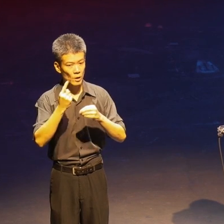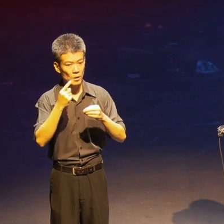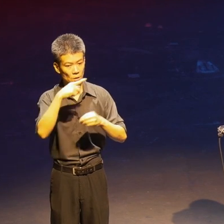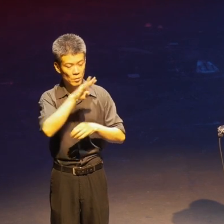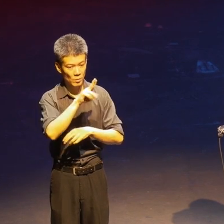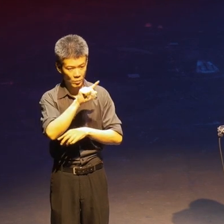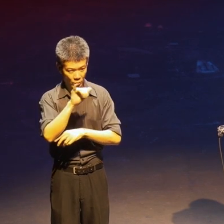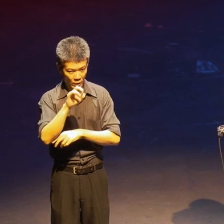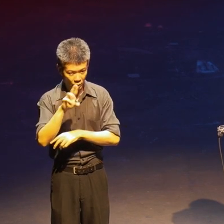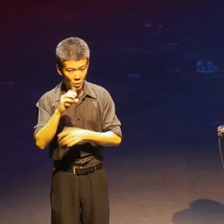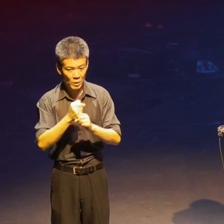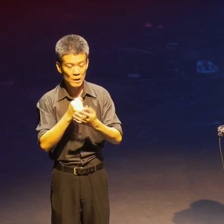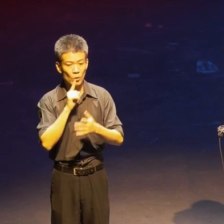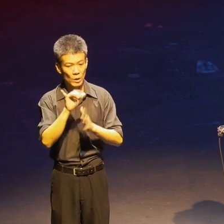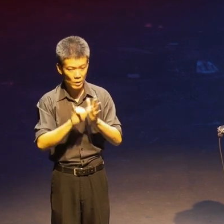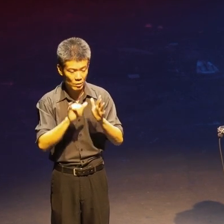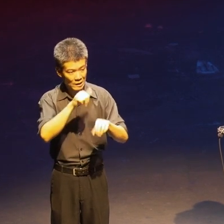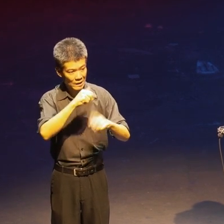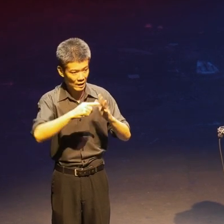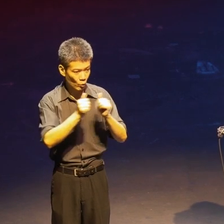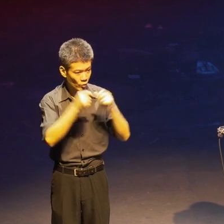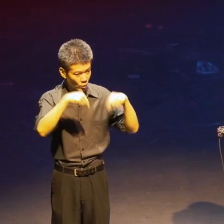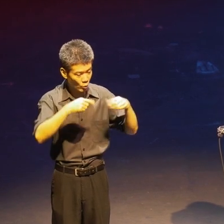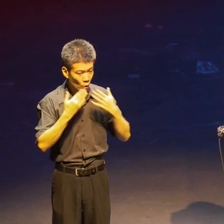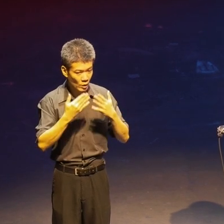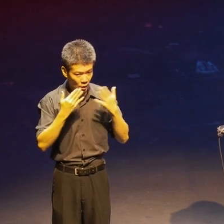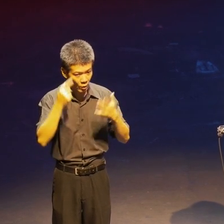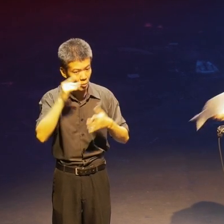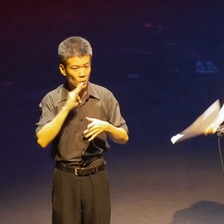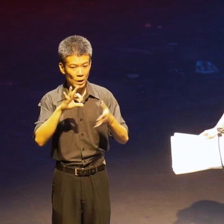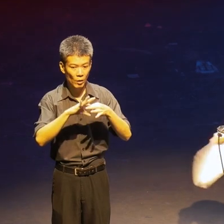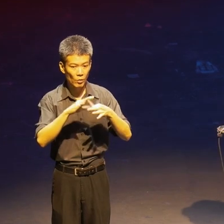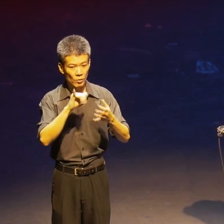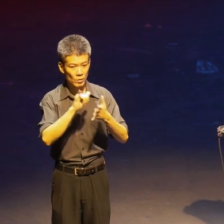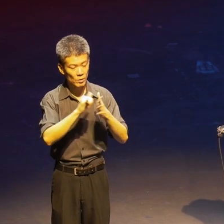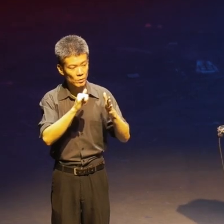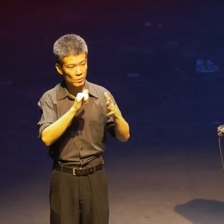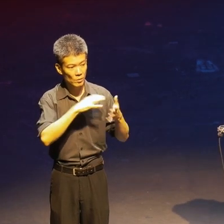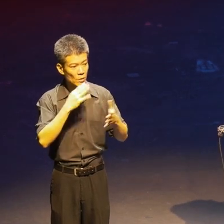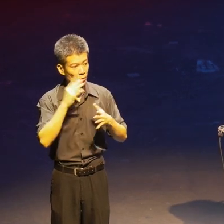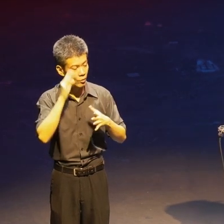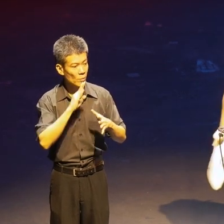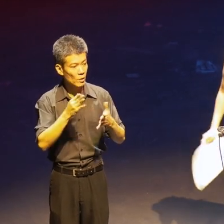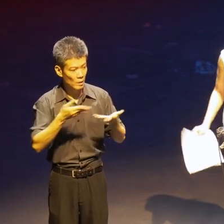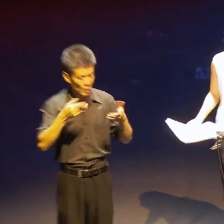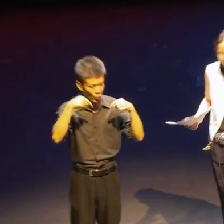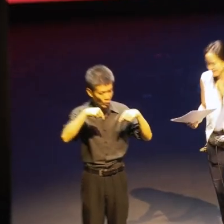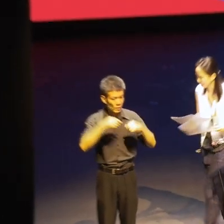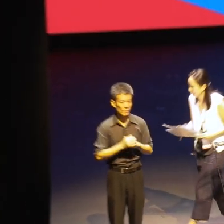buzzword, let's make it a reality, starting with today. So thank you on behalf of Professor Tomiko, and thank you all for being here today.